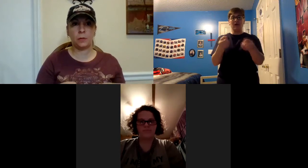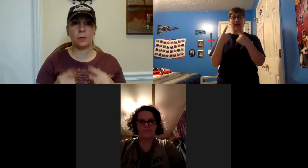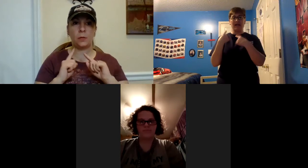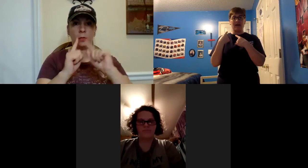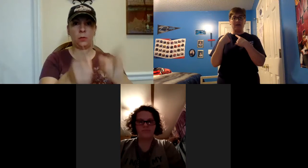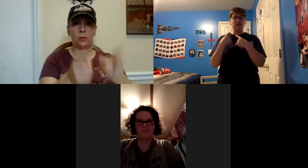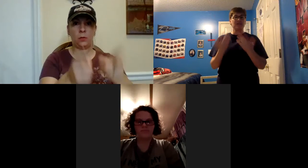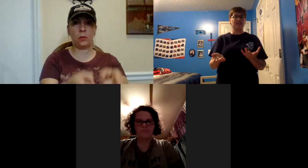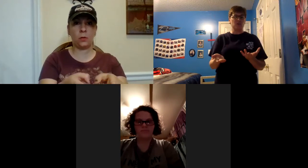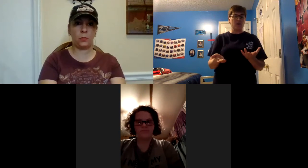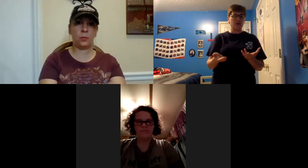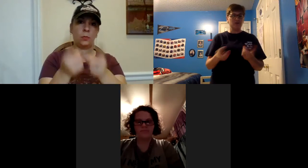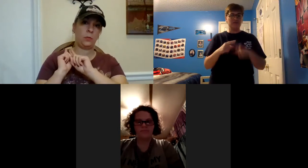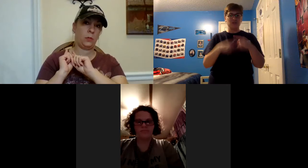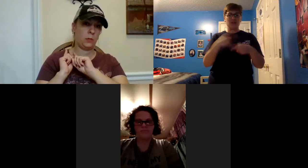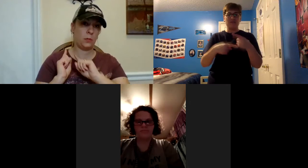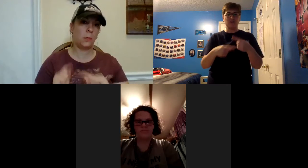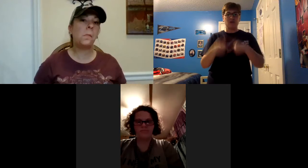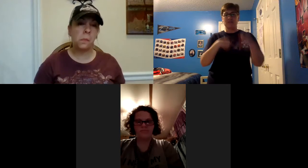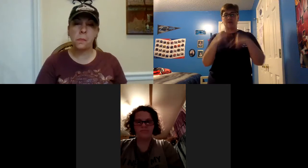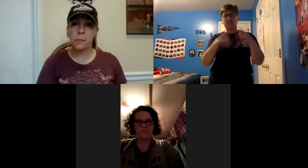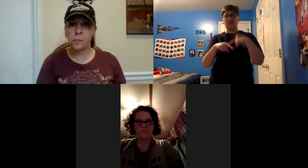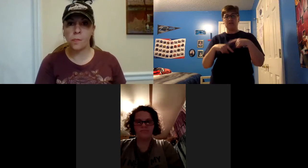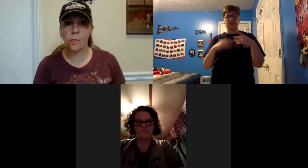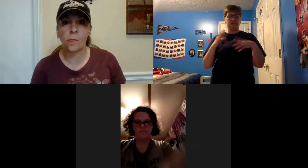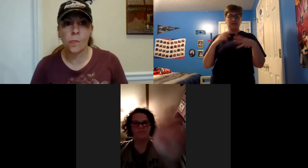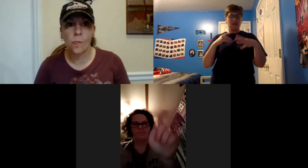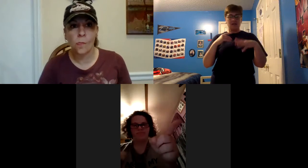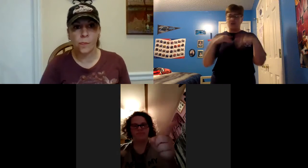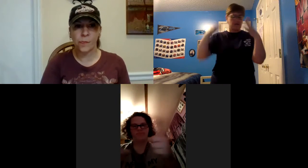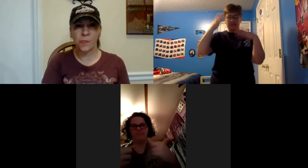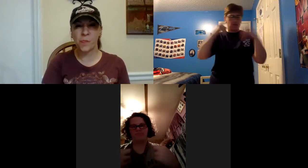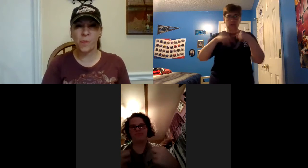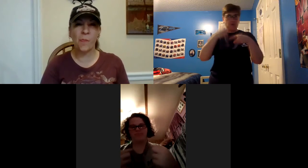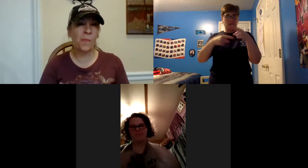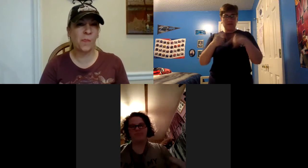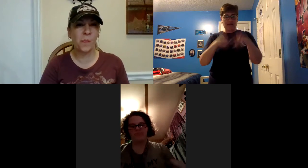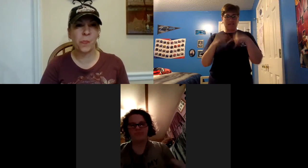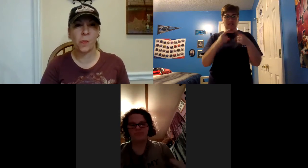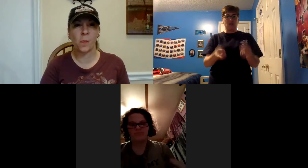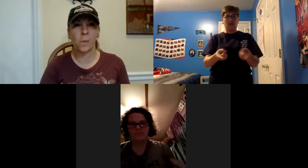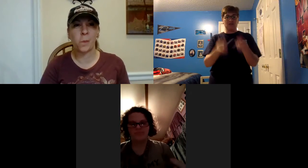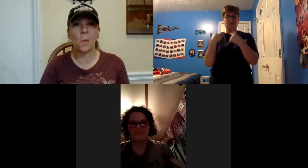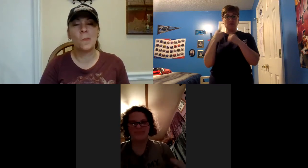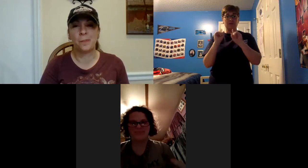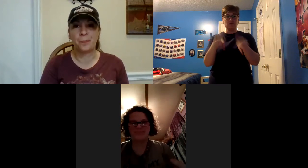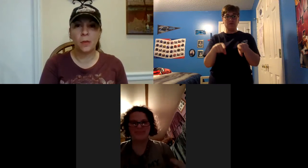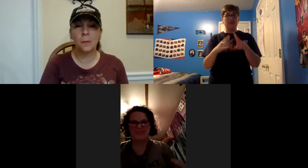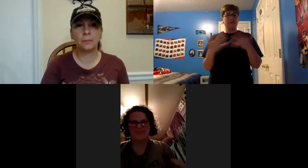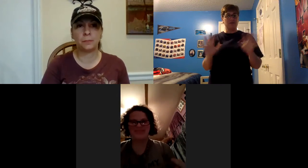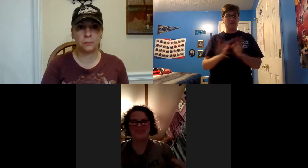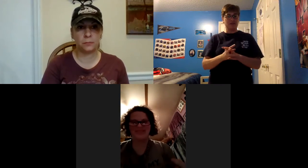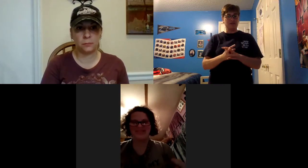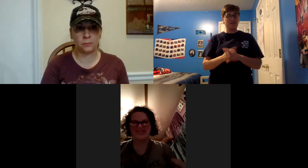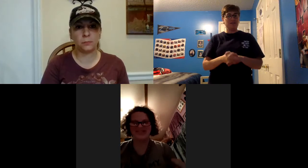go and come just because it's quicker. So you're not having to do all this crazy motion and trying to think which way do I need my hands to go. I can just shoot,